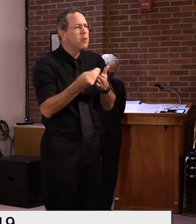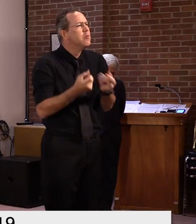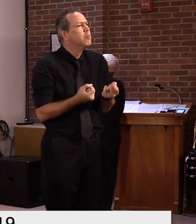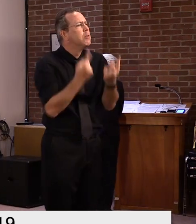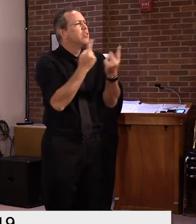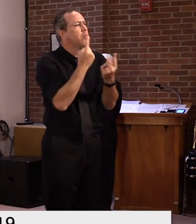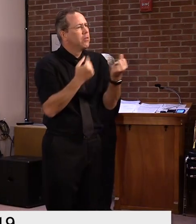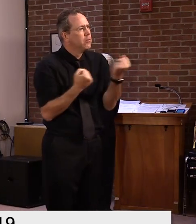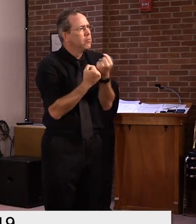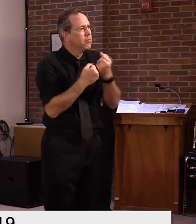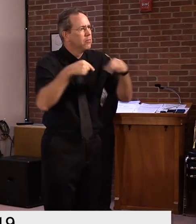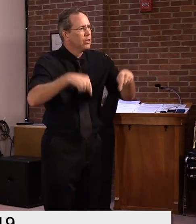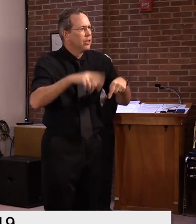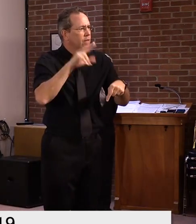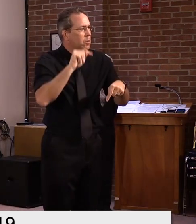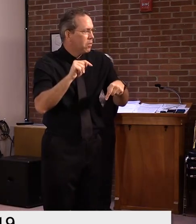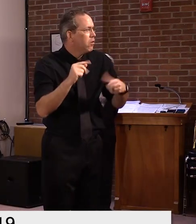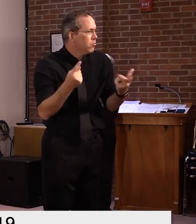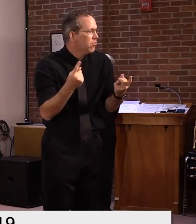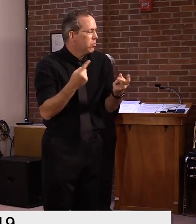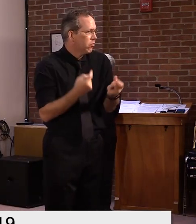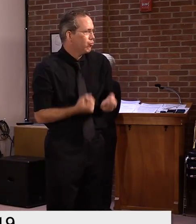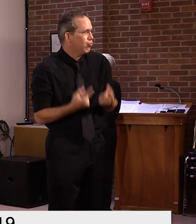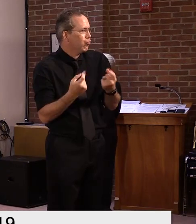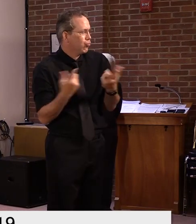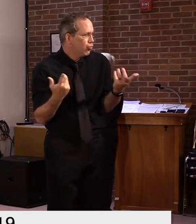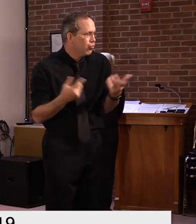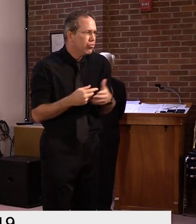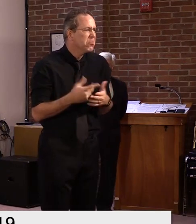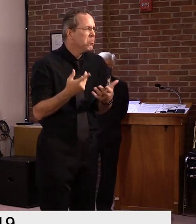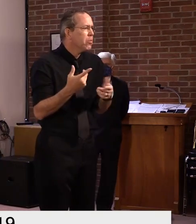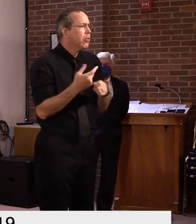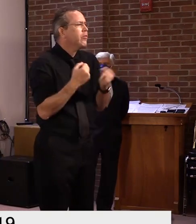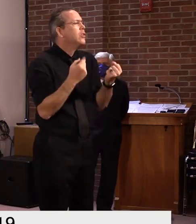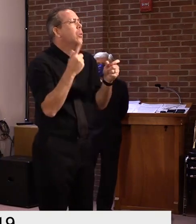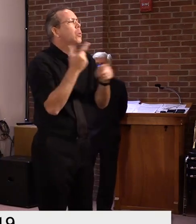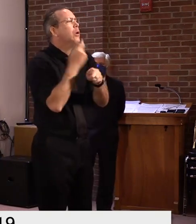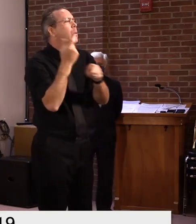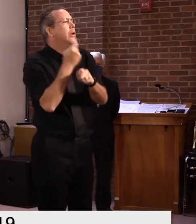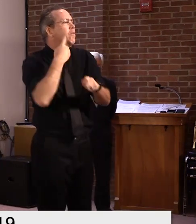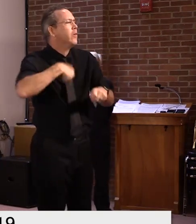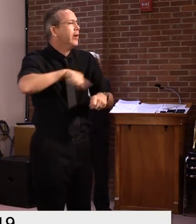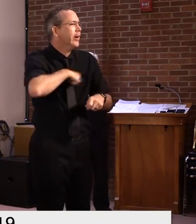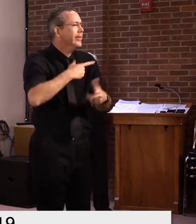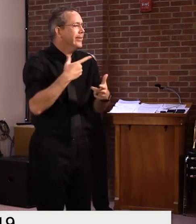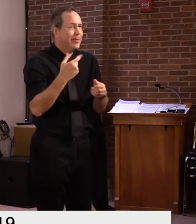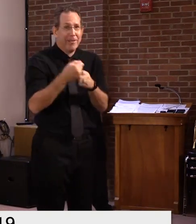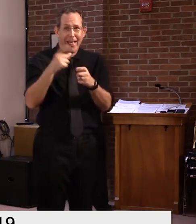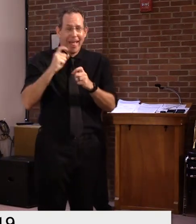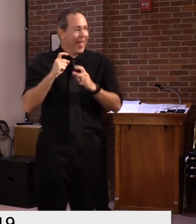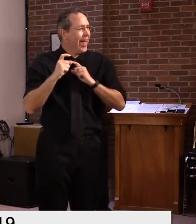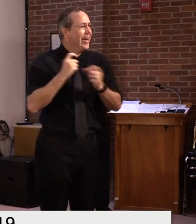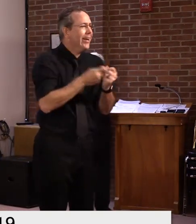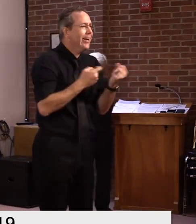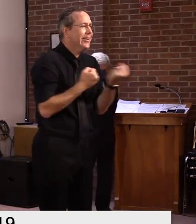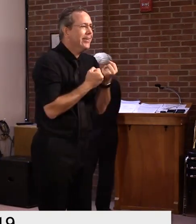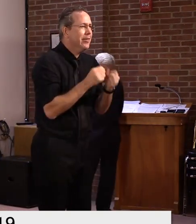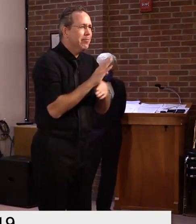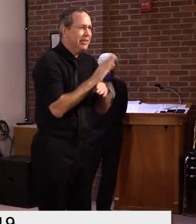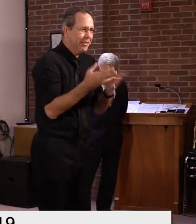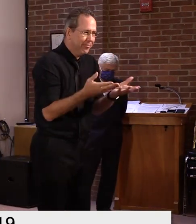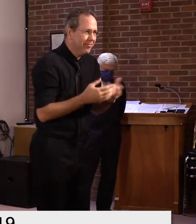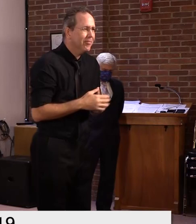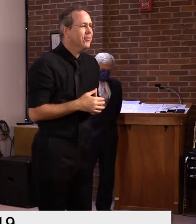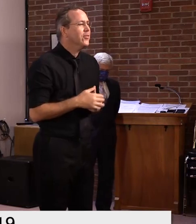this is a way, it's a win-win-win for us to get money in the hands of our local businesses and our communities, but giving Vermonters